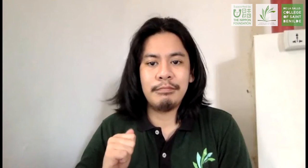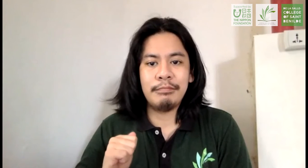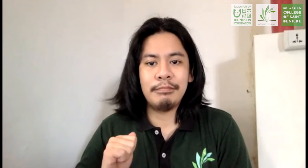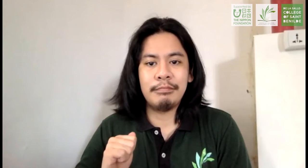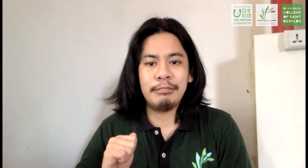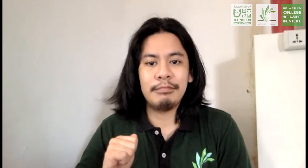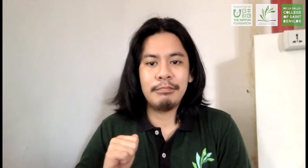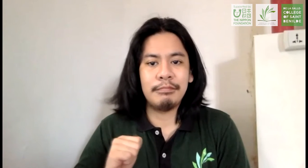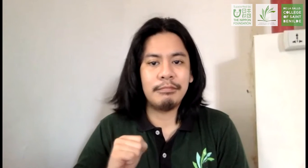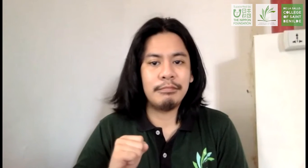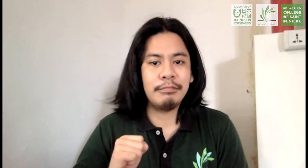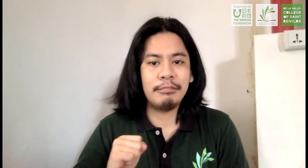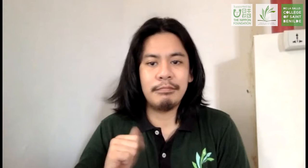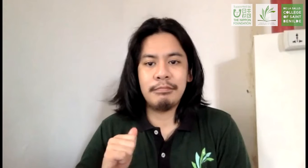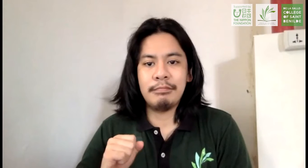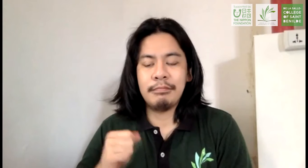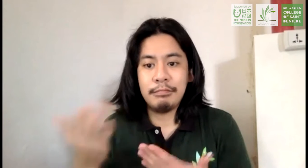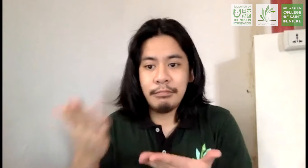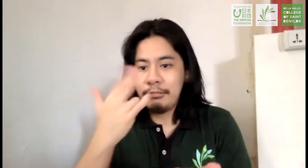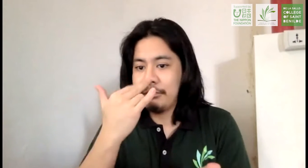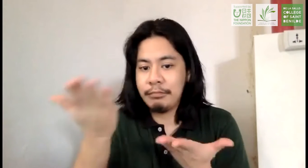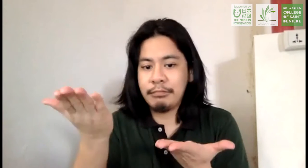to delete a lot of the signs out.